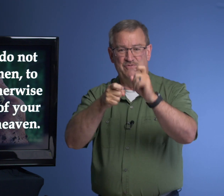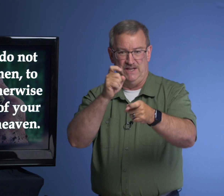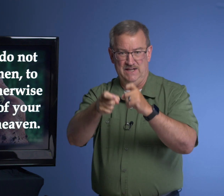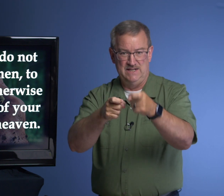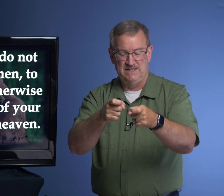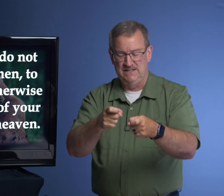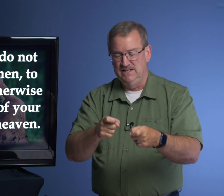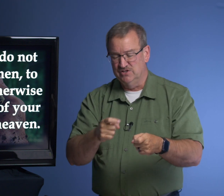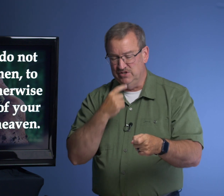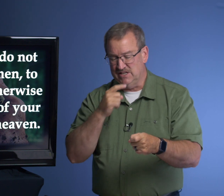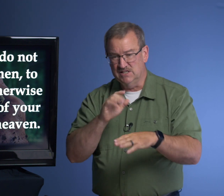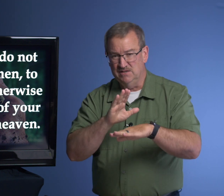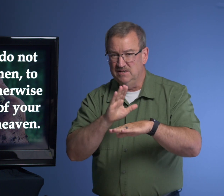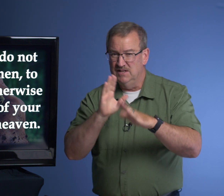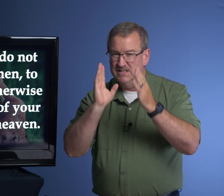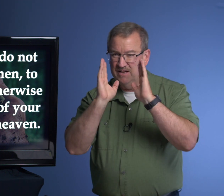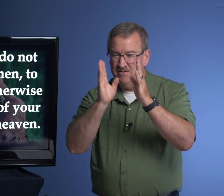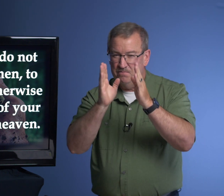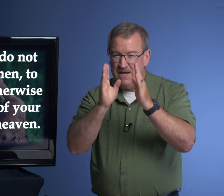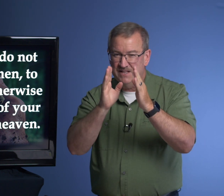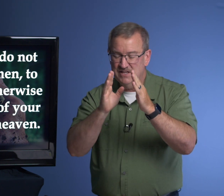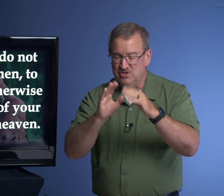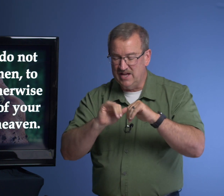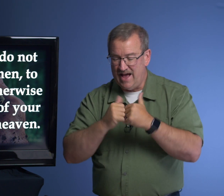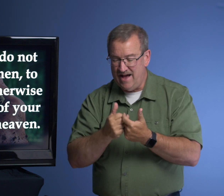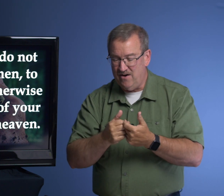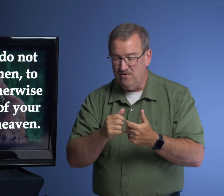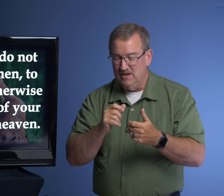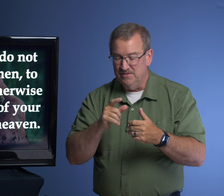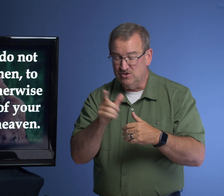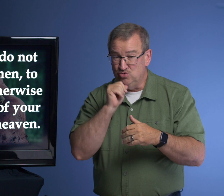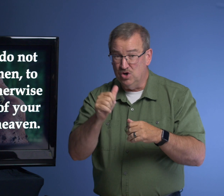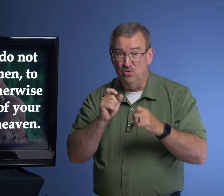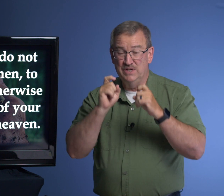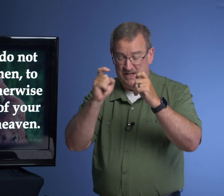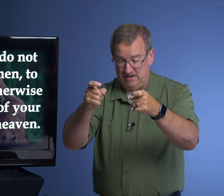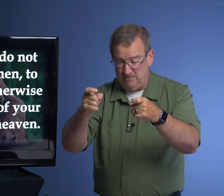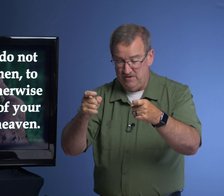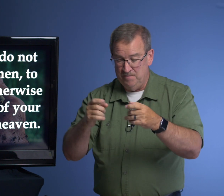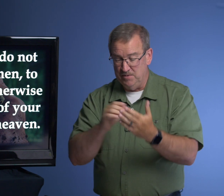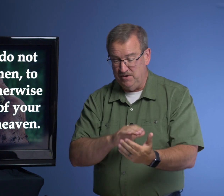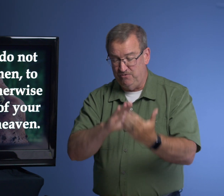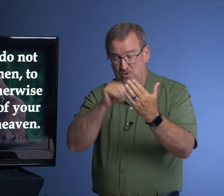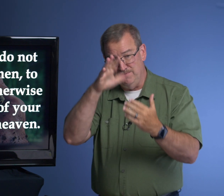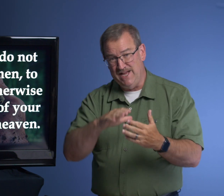giving. So he says, pay attention to how that you don't give before men to